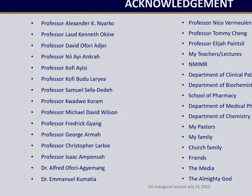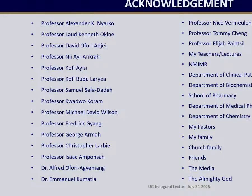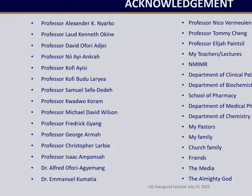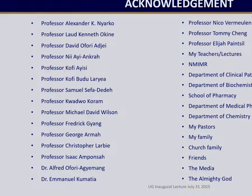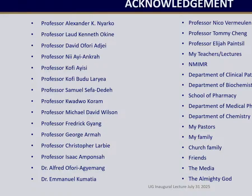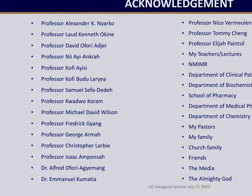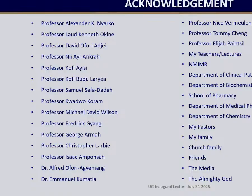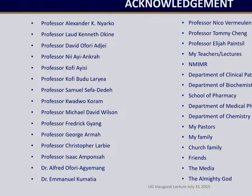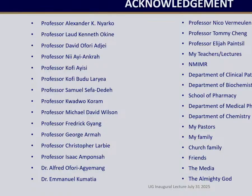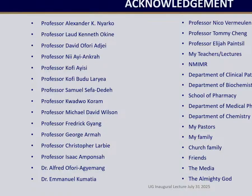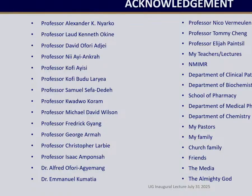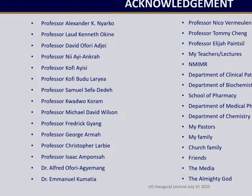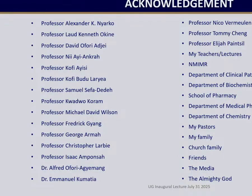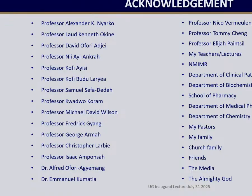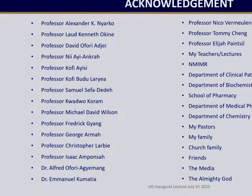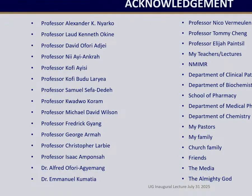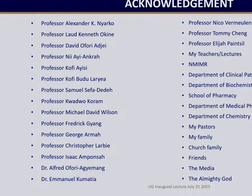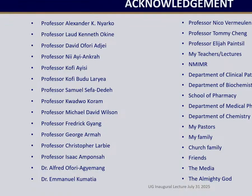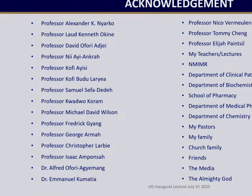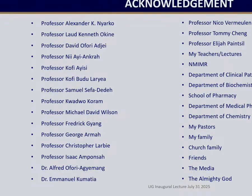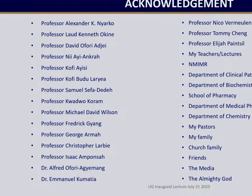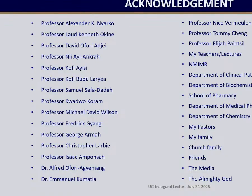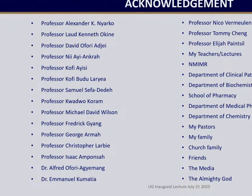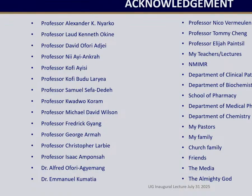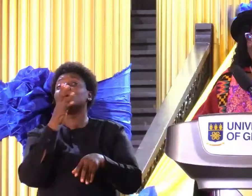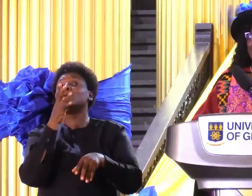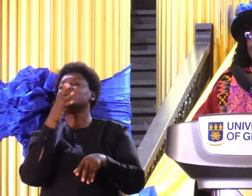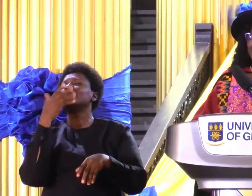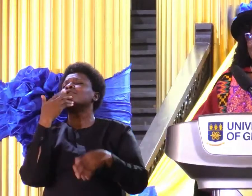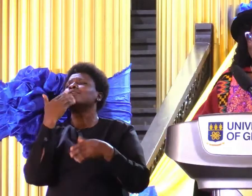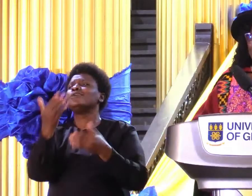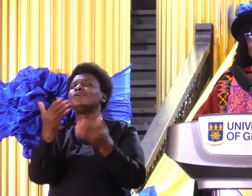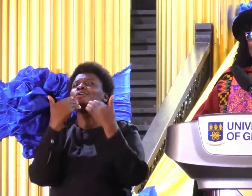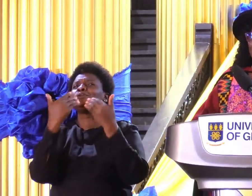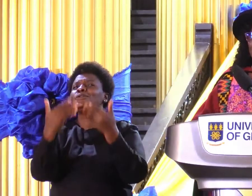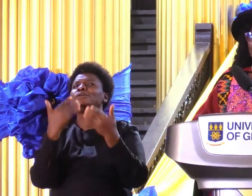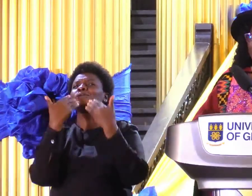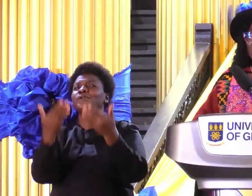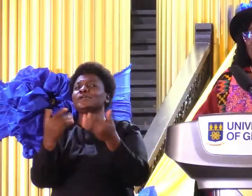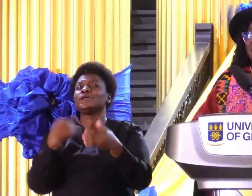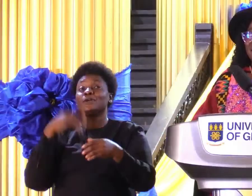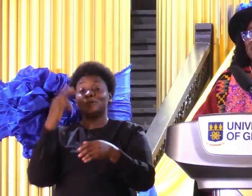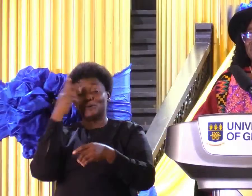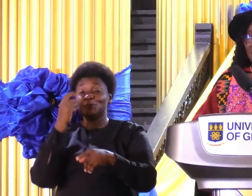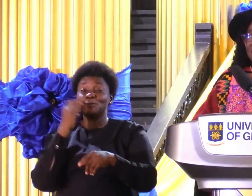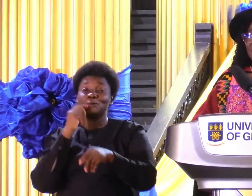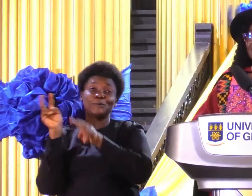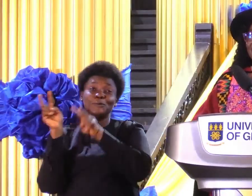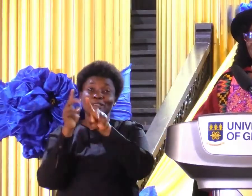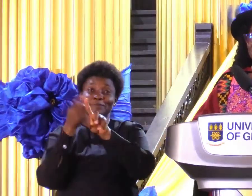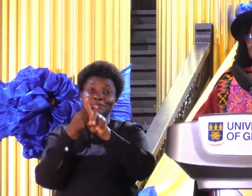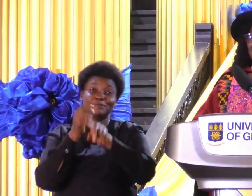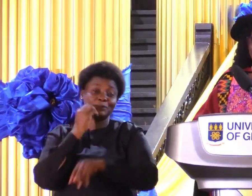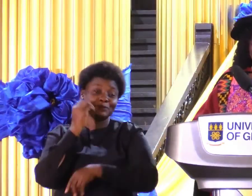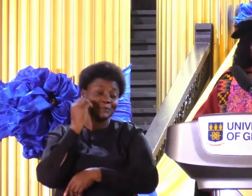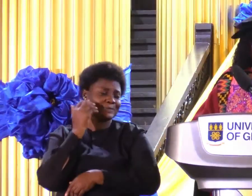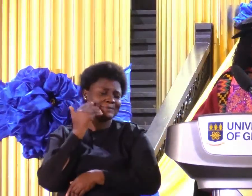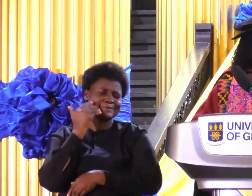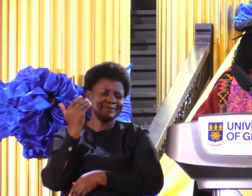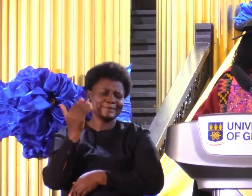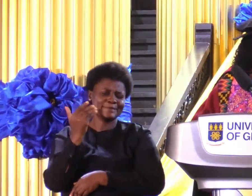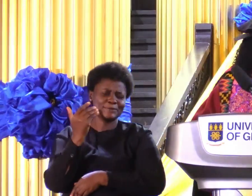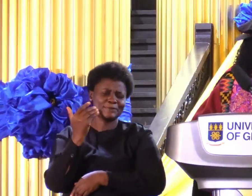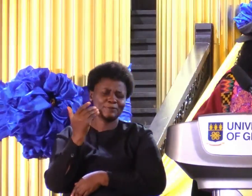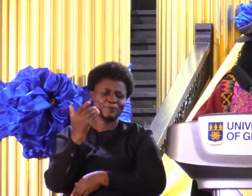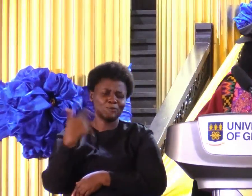wonderful. Mommy, thank you for the sacrifices. I know you're watching me from home. Thank you very much. Really appreciate what you've